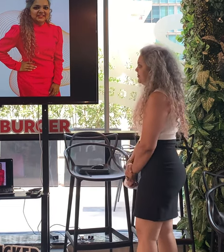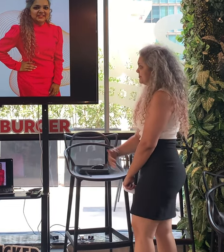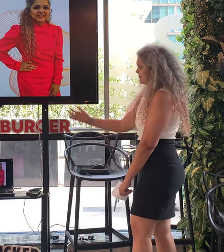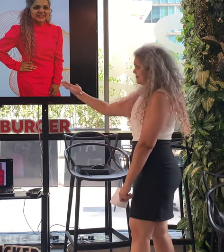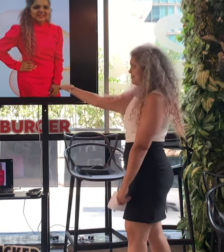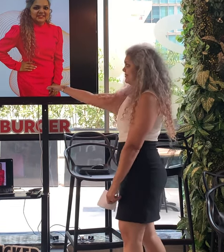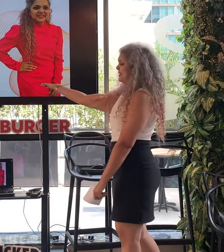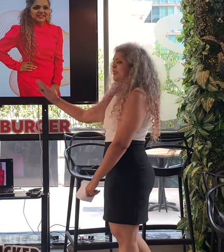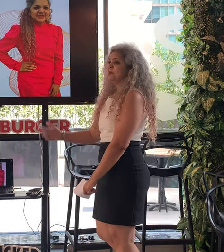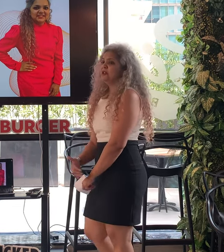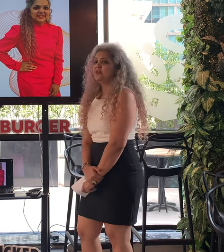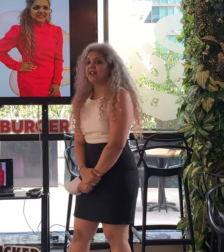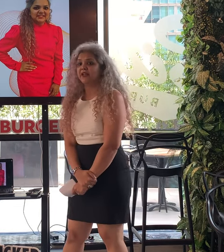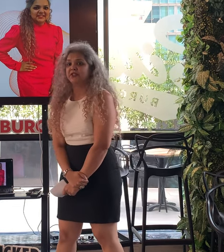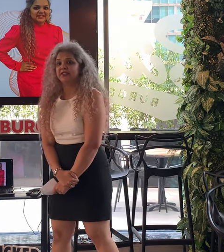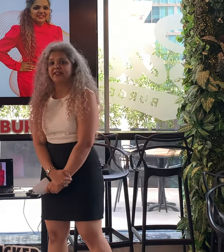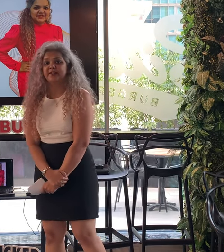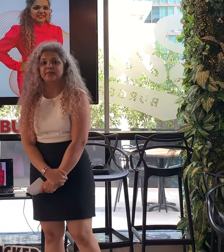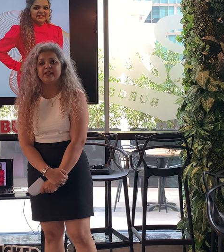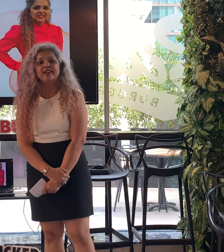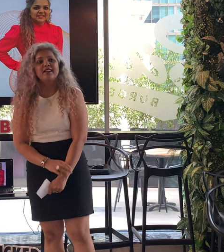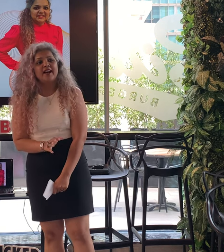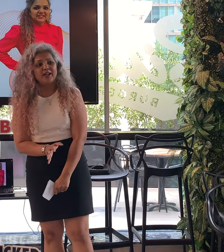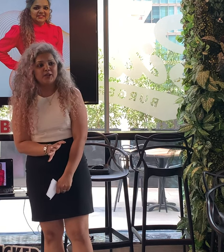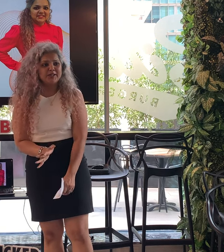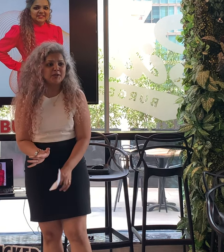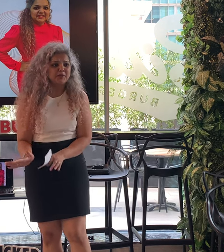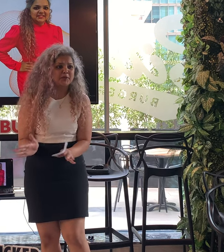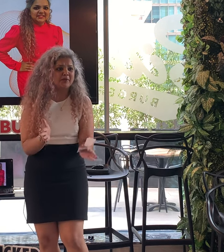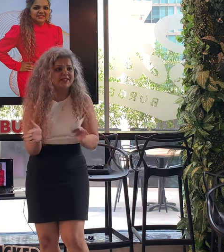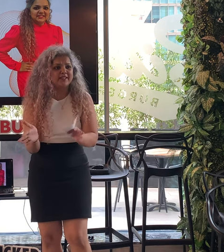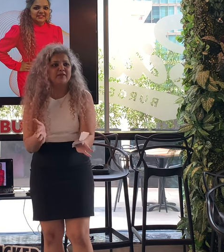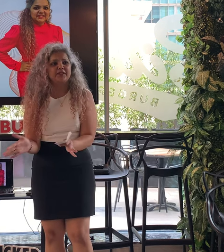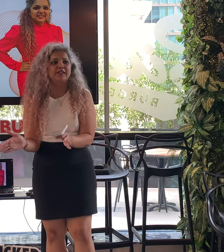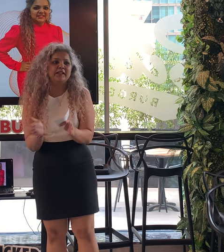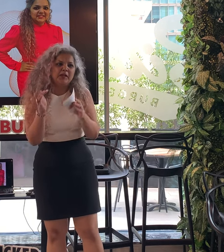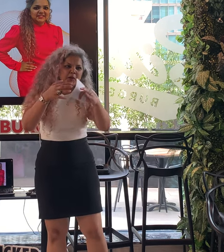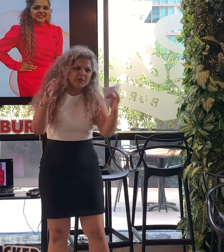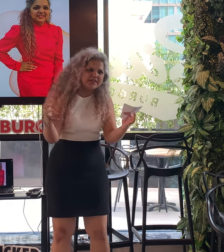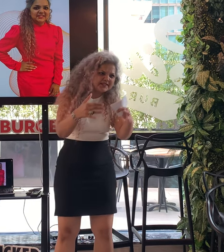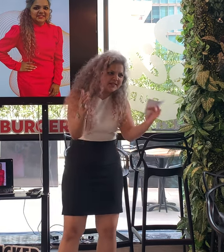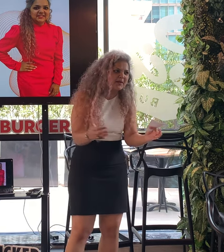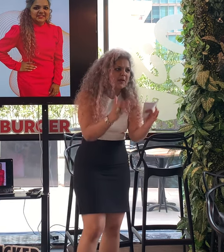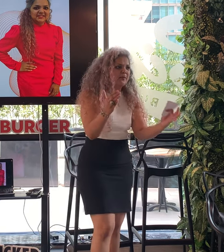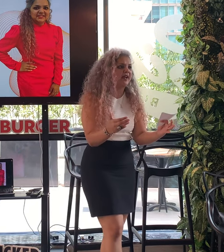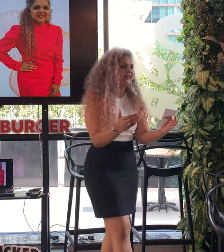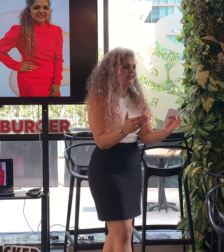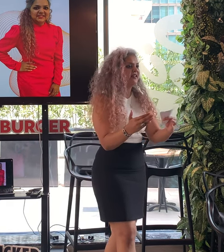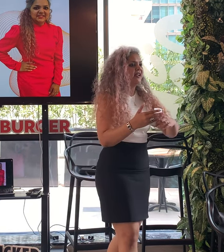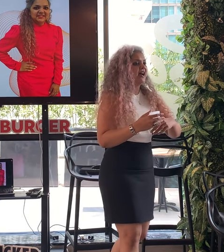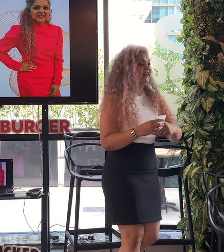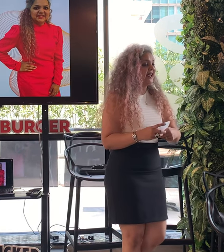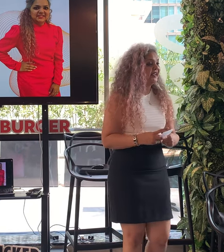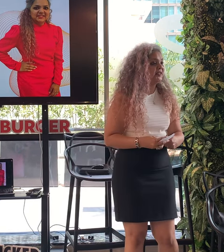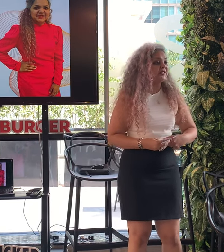The number of languages that I speak. I also put myself in the linguistic bracket. I like the